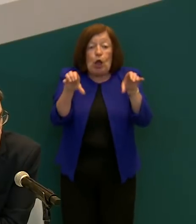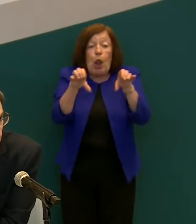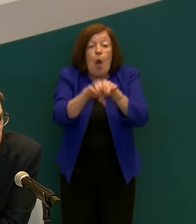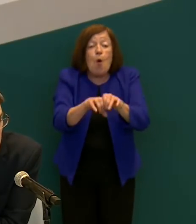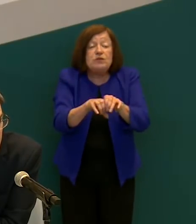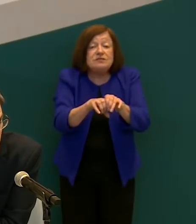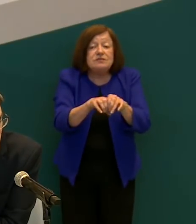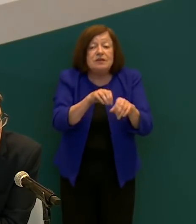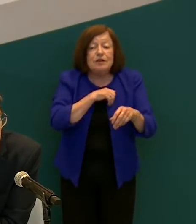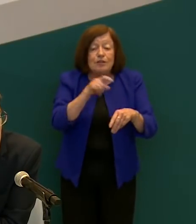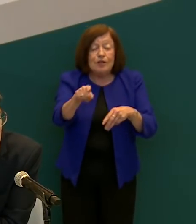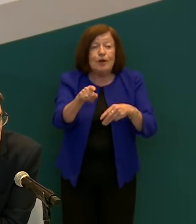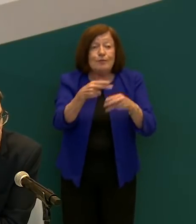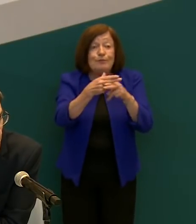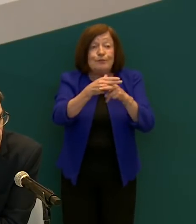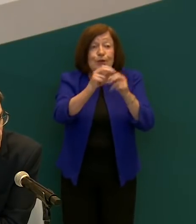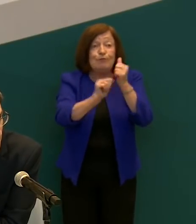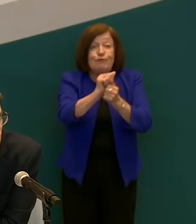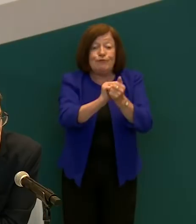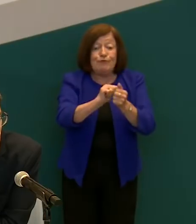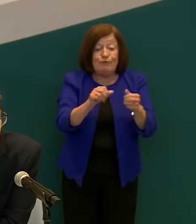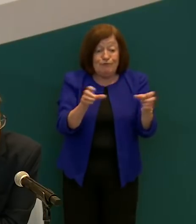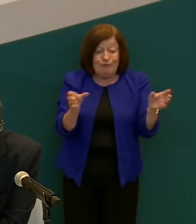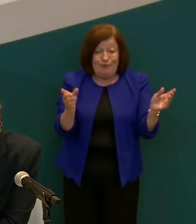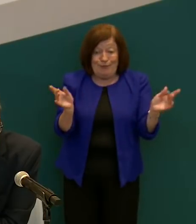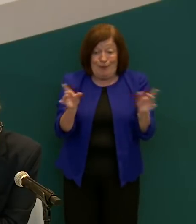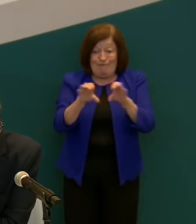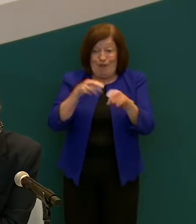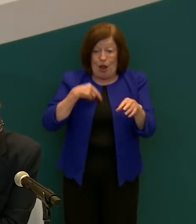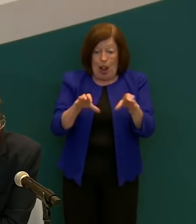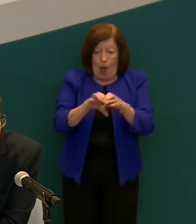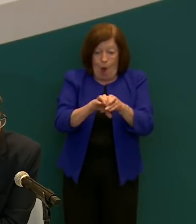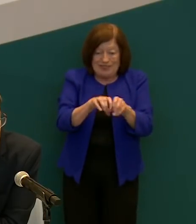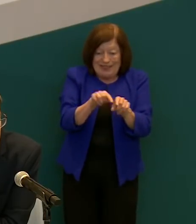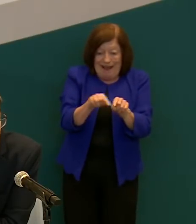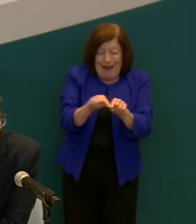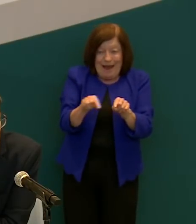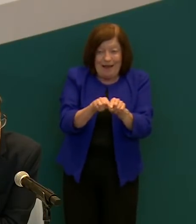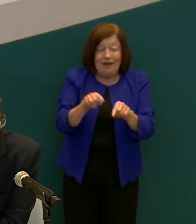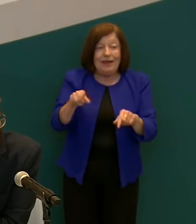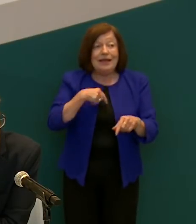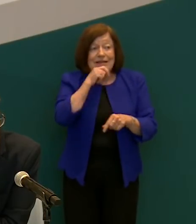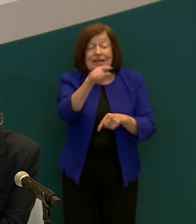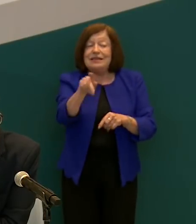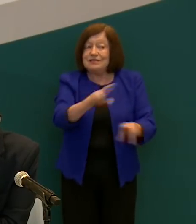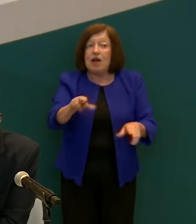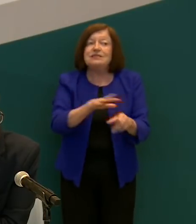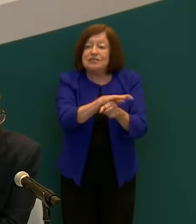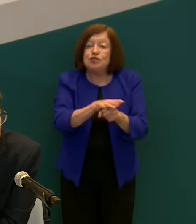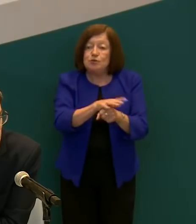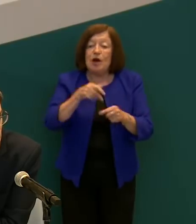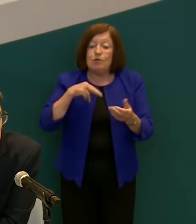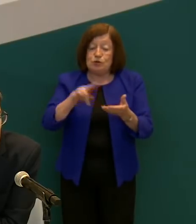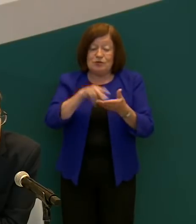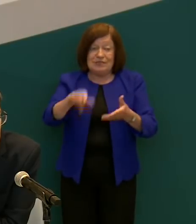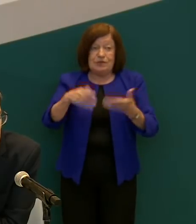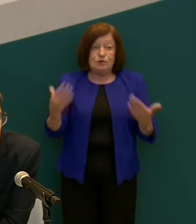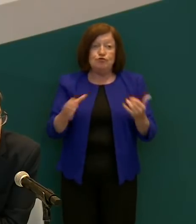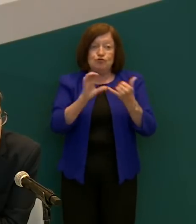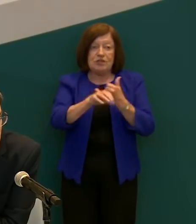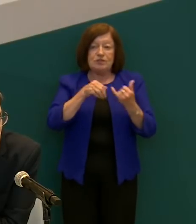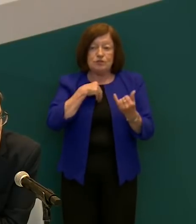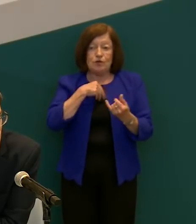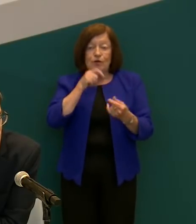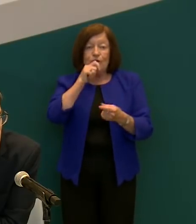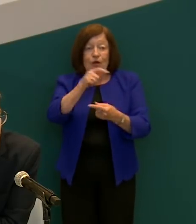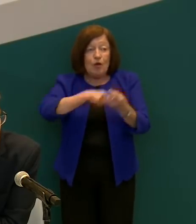where the processing facilities are located. And we can see that that's not the case, and so I just want to use this as an opportunity to remind people